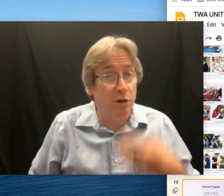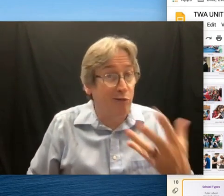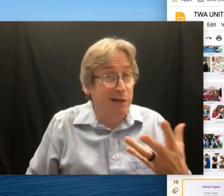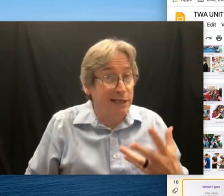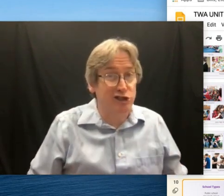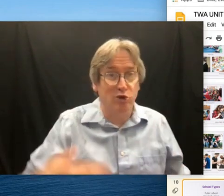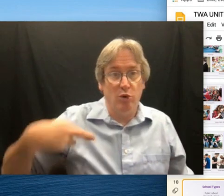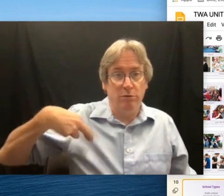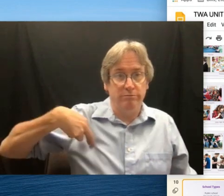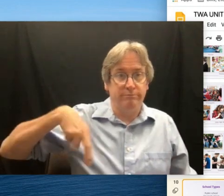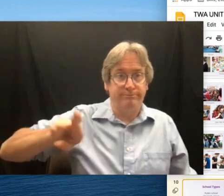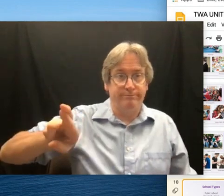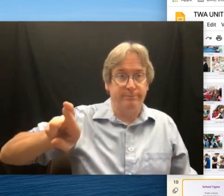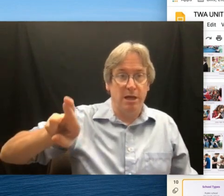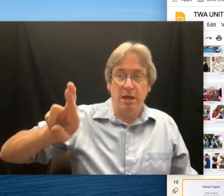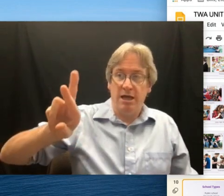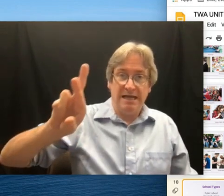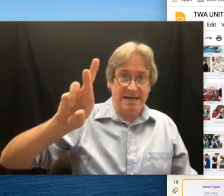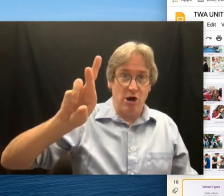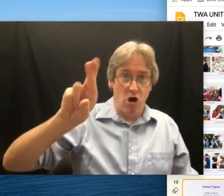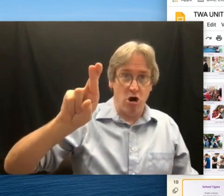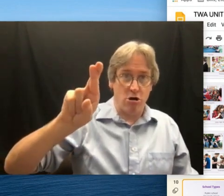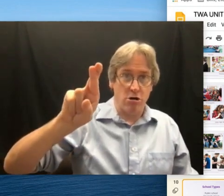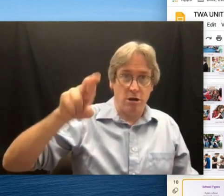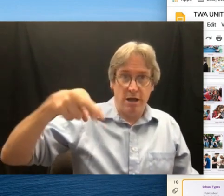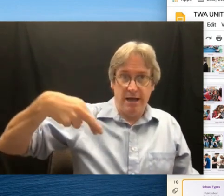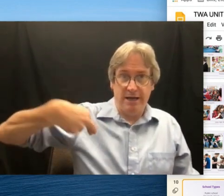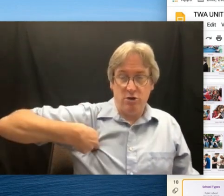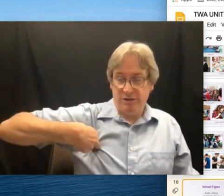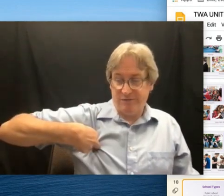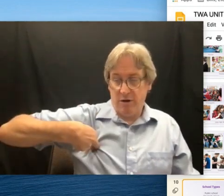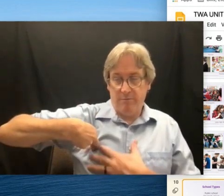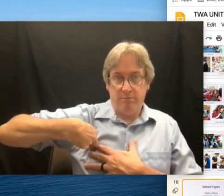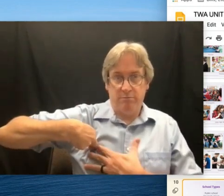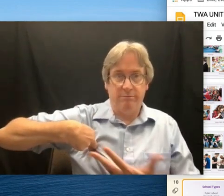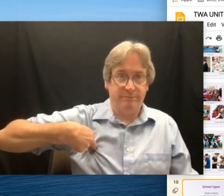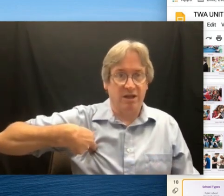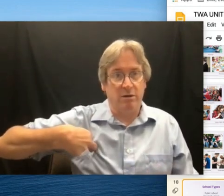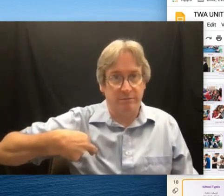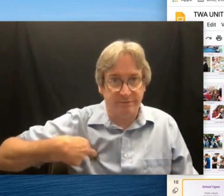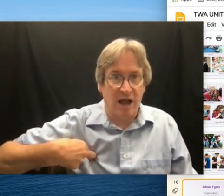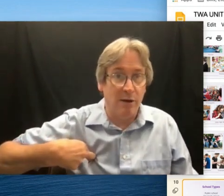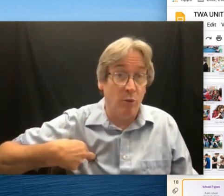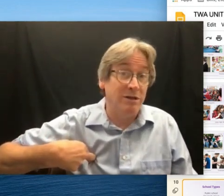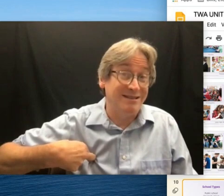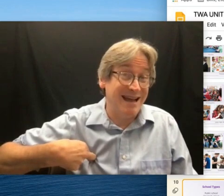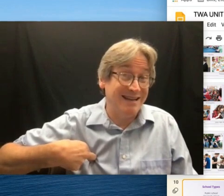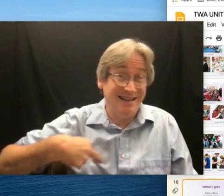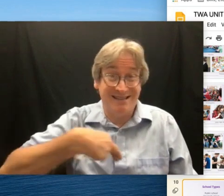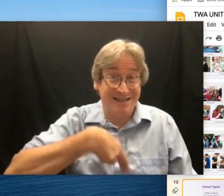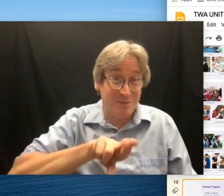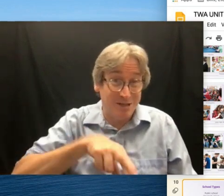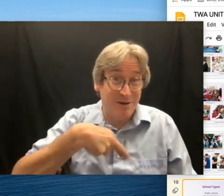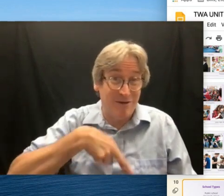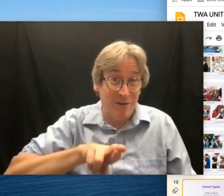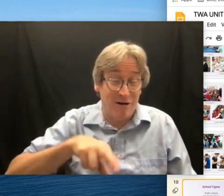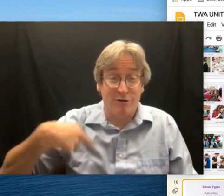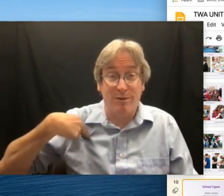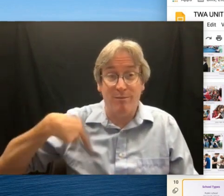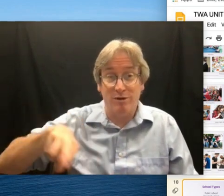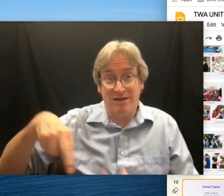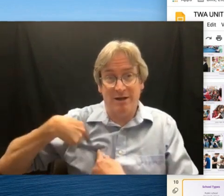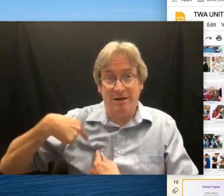Parochial school, a religious school, it's an R, and it goes from, well, technically it's like supposed to be